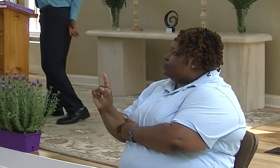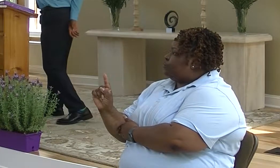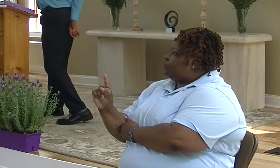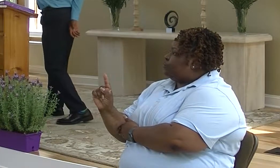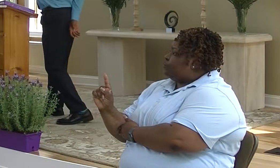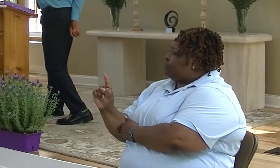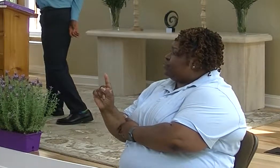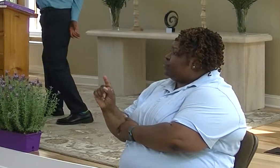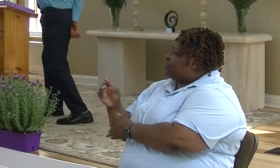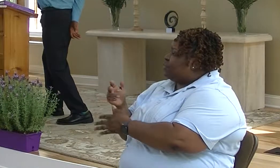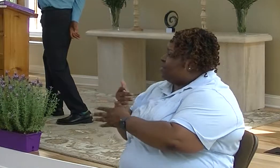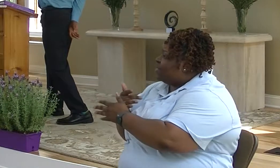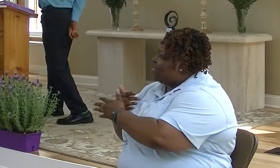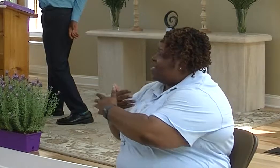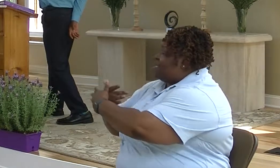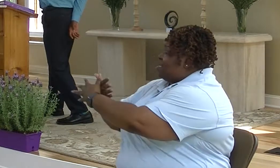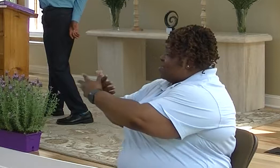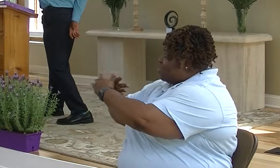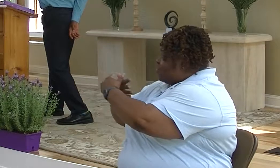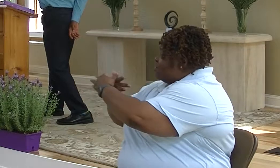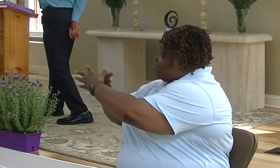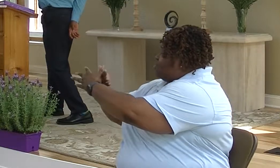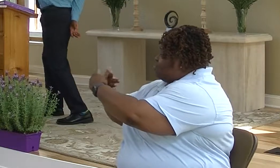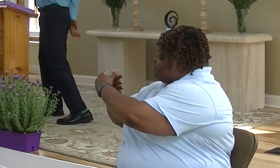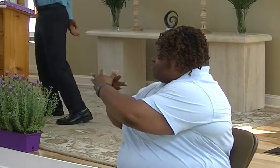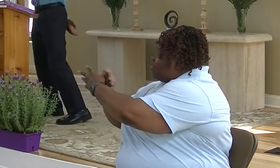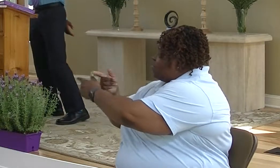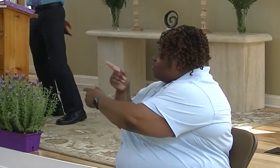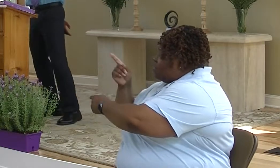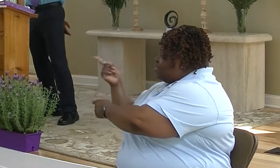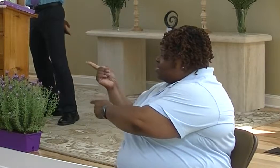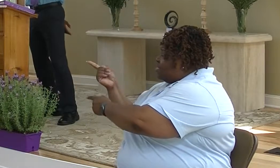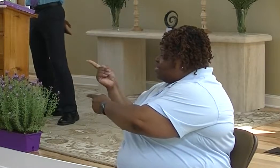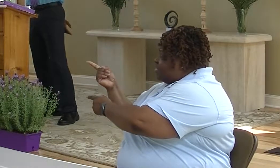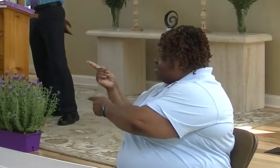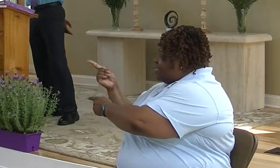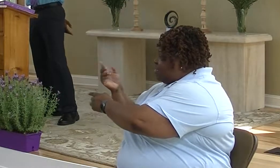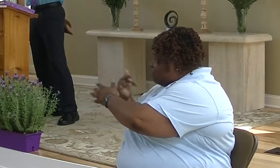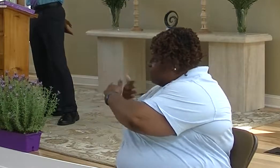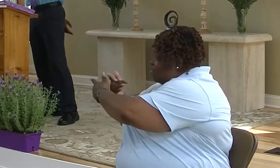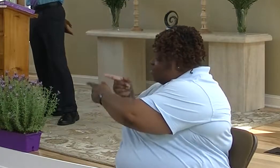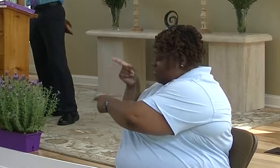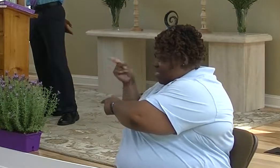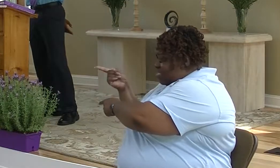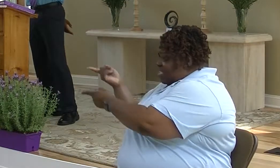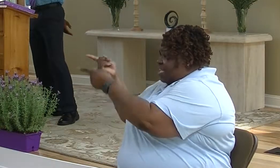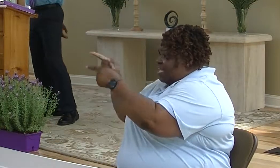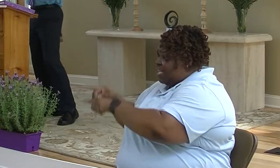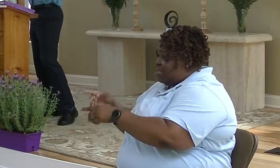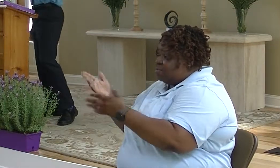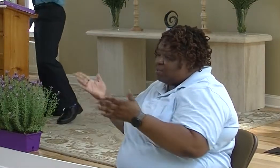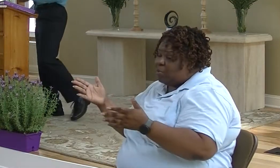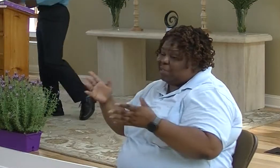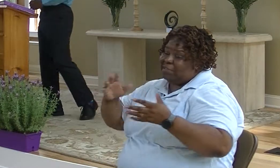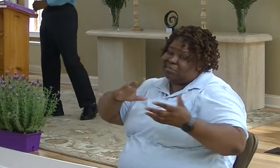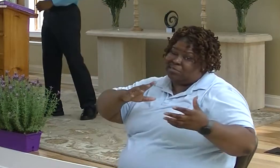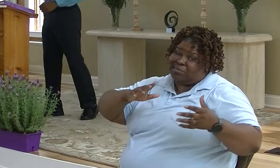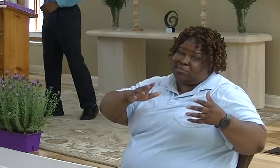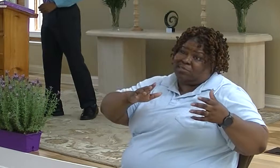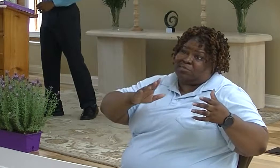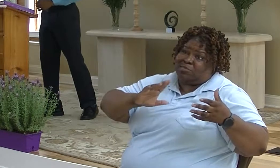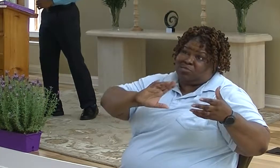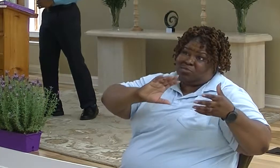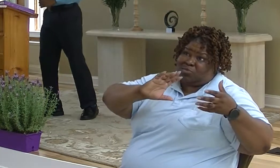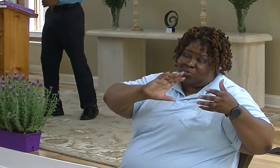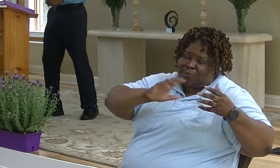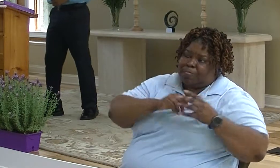A butterfly that flaps, you've heard this before, a butterfly that flaps its wings there causes a storm, typhoon, something there. The concept of what happens